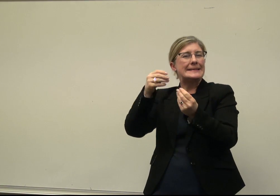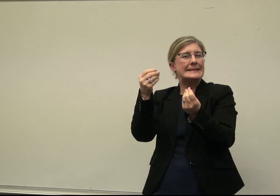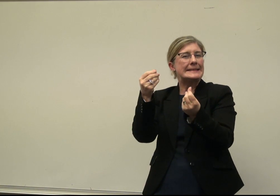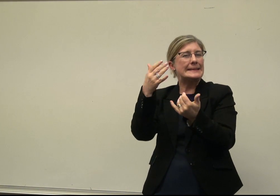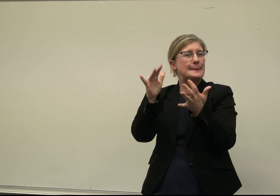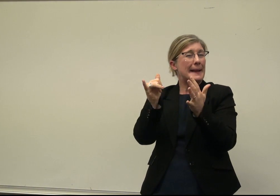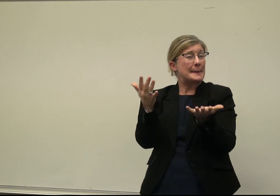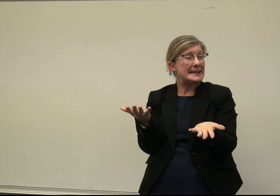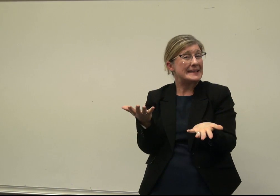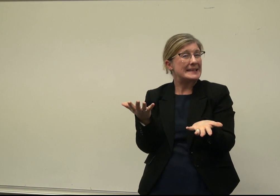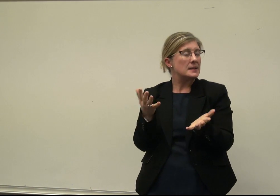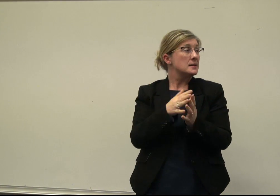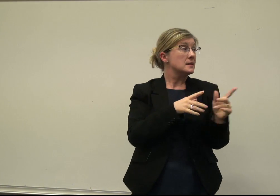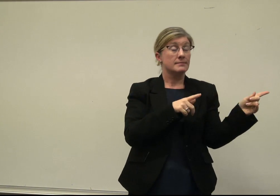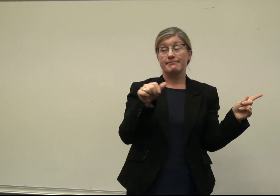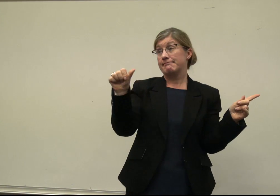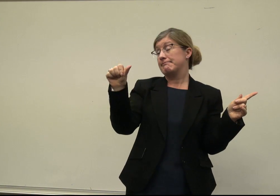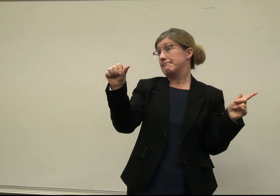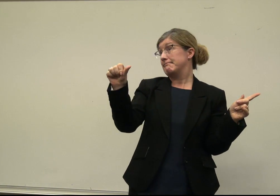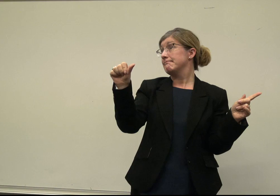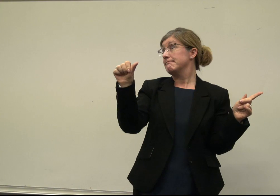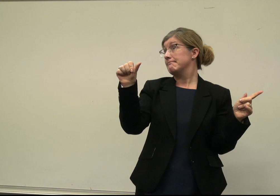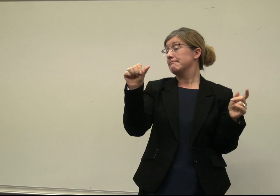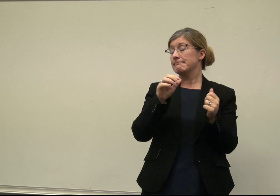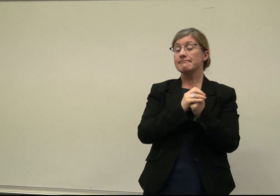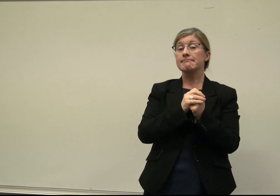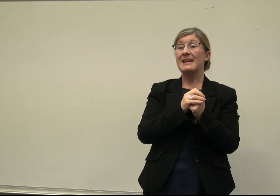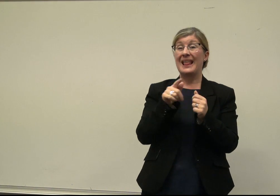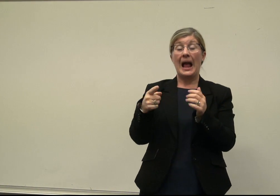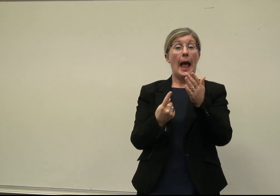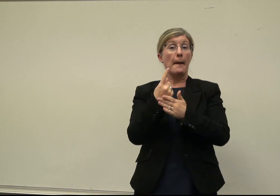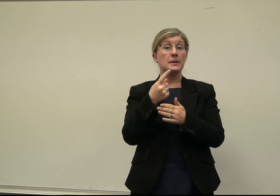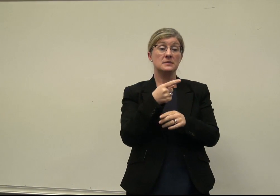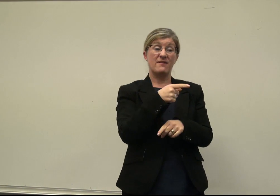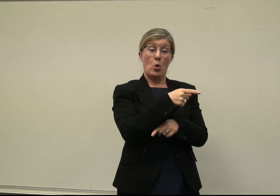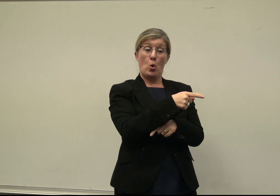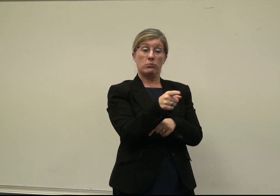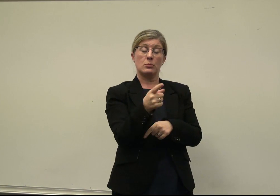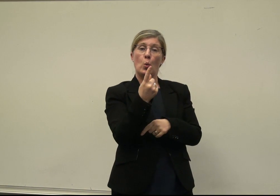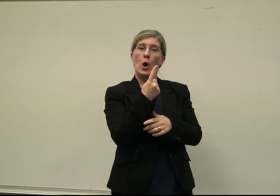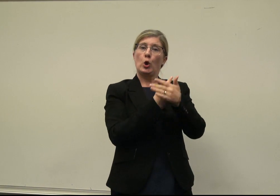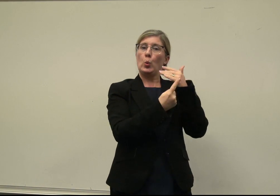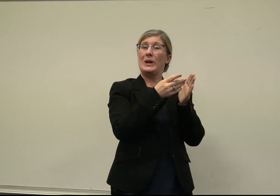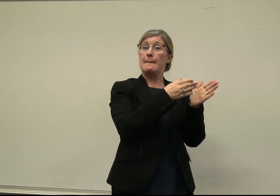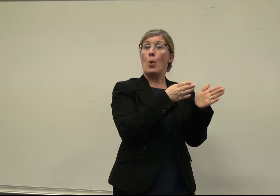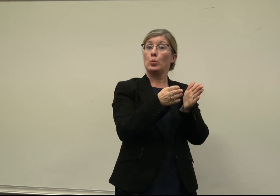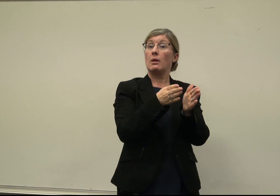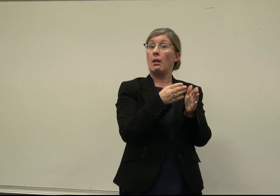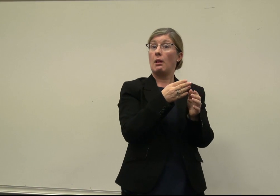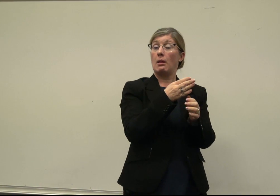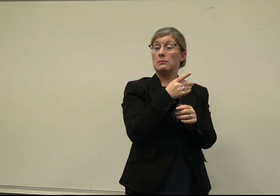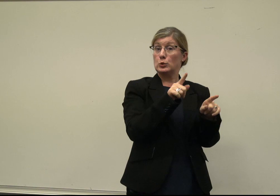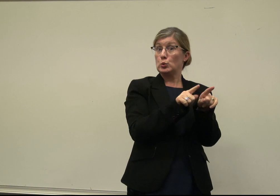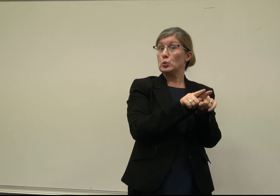for unimodal bilingual speakers as well. So the question is, would